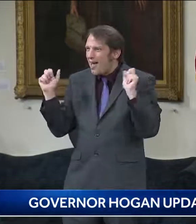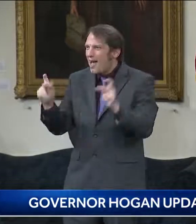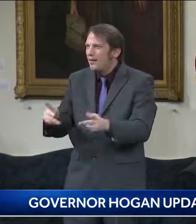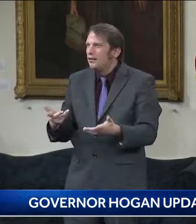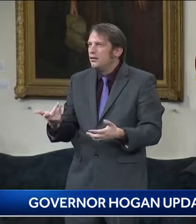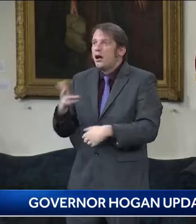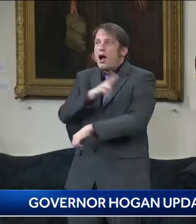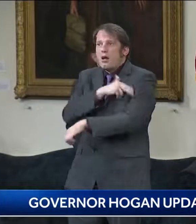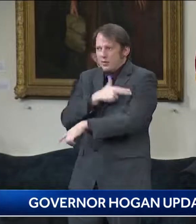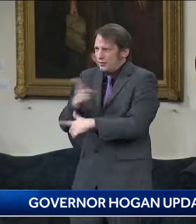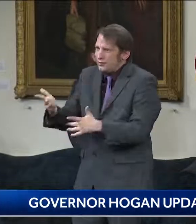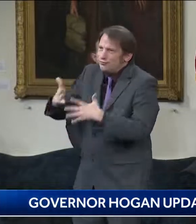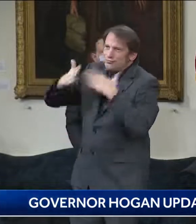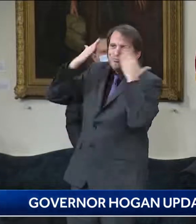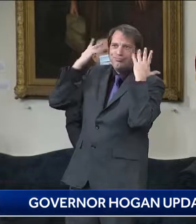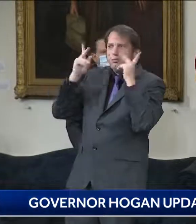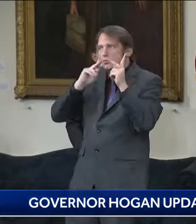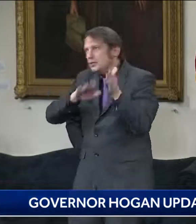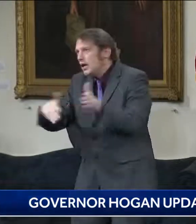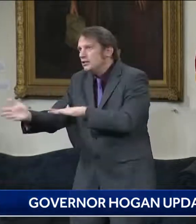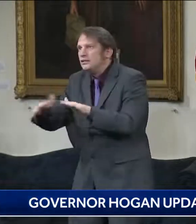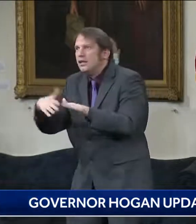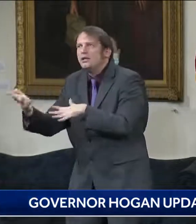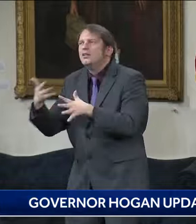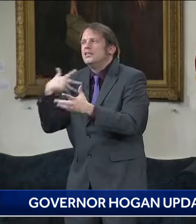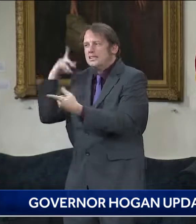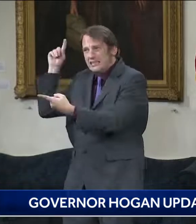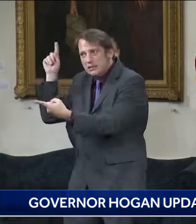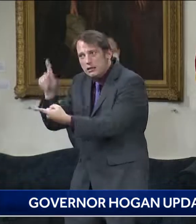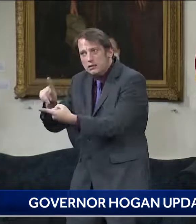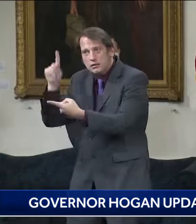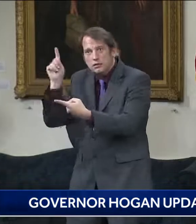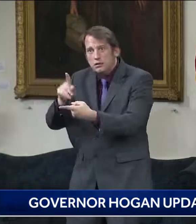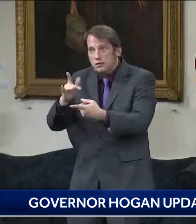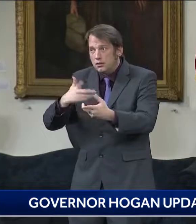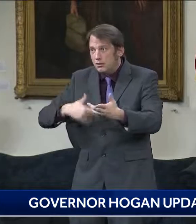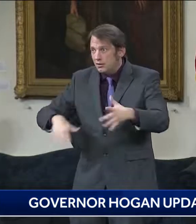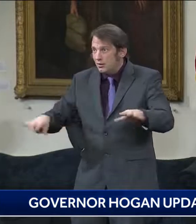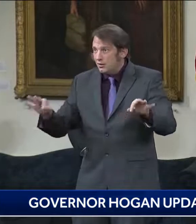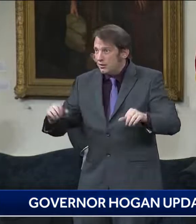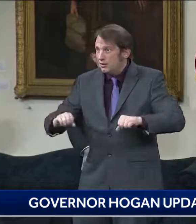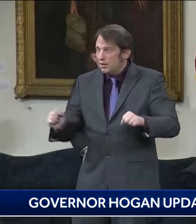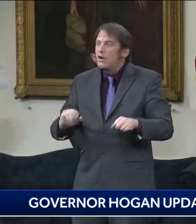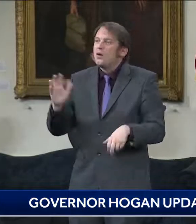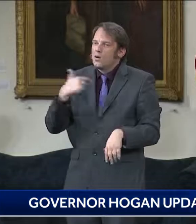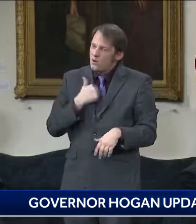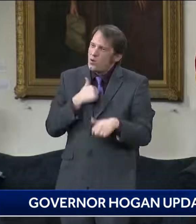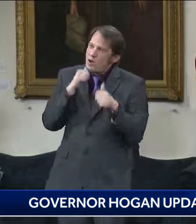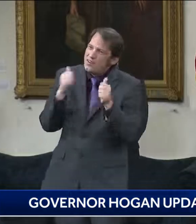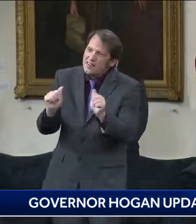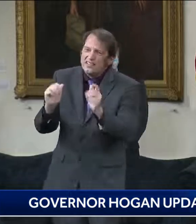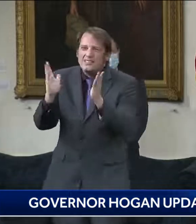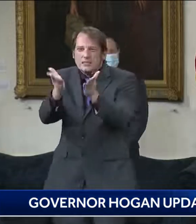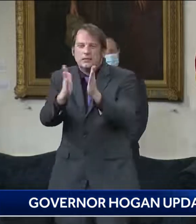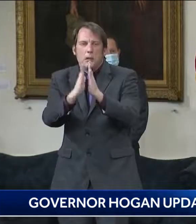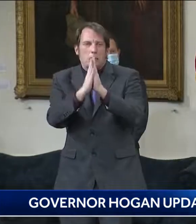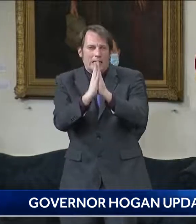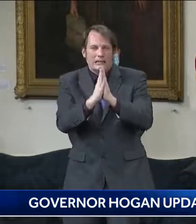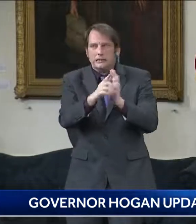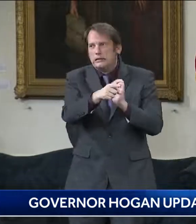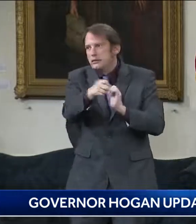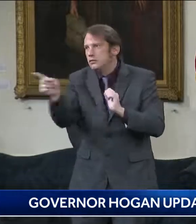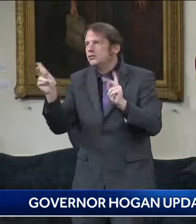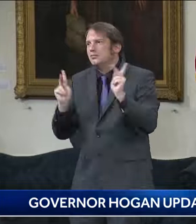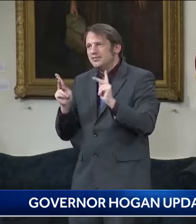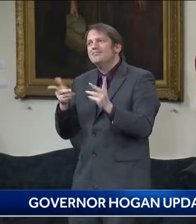anymore. I mean, that's the goal. And so we're going to just at every level, I think we're going to continue to try to convince people that this is the right thing to do for them and their families and their neighbors.